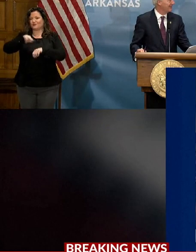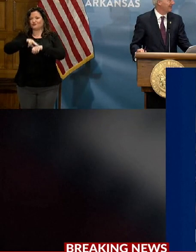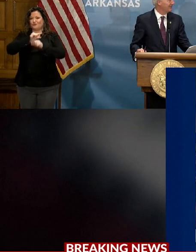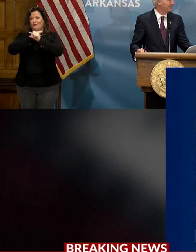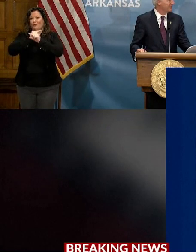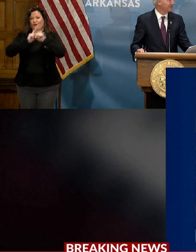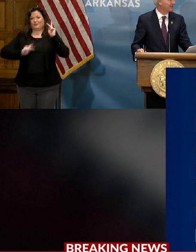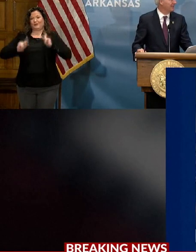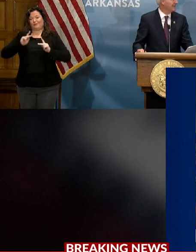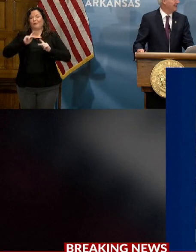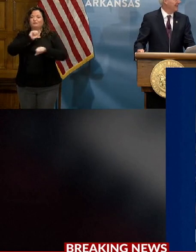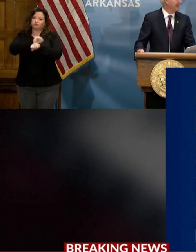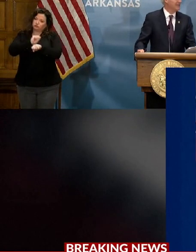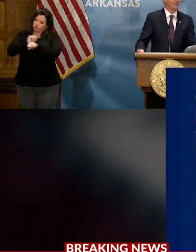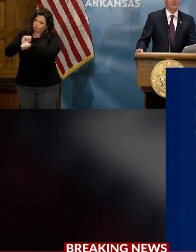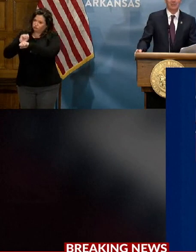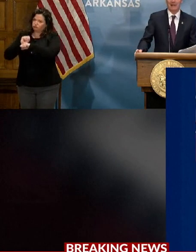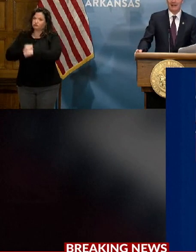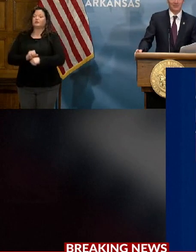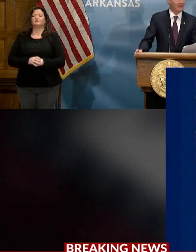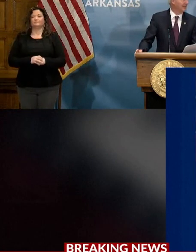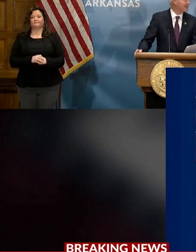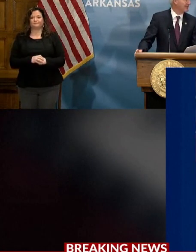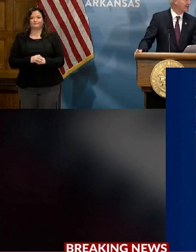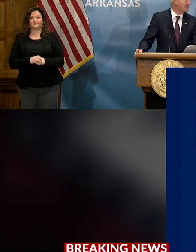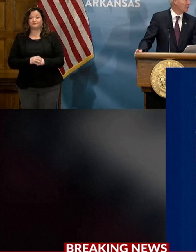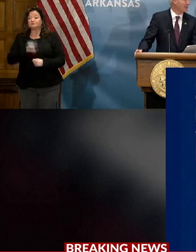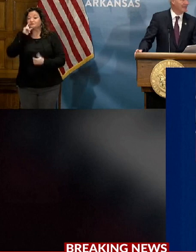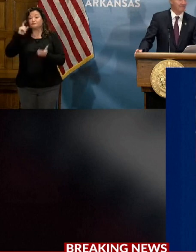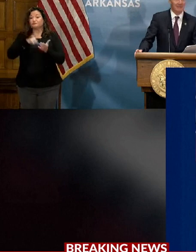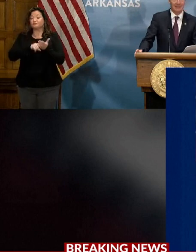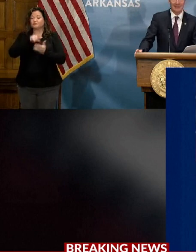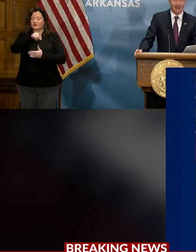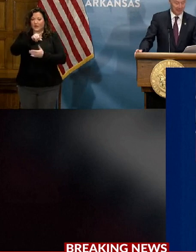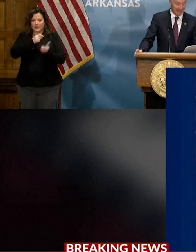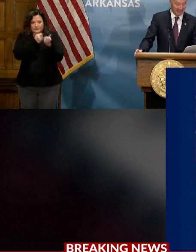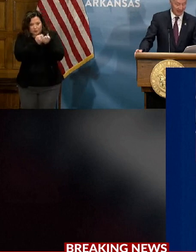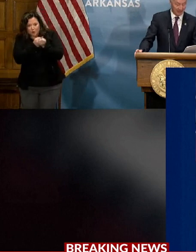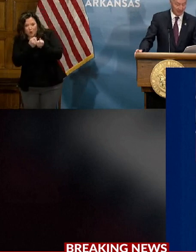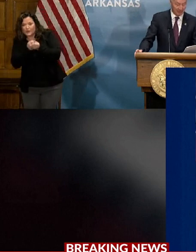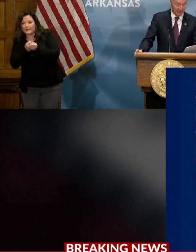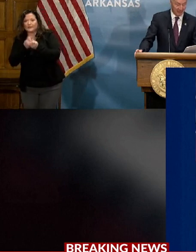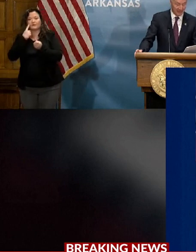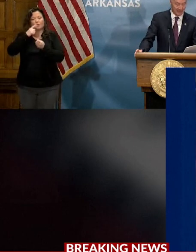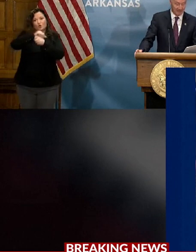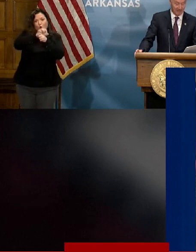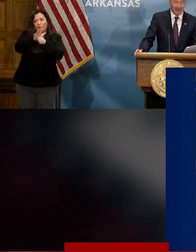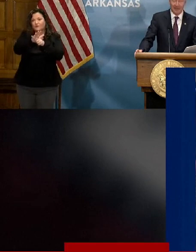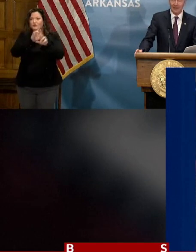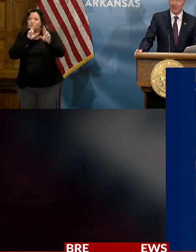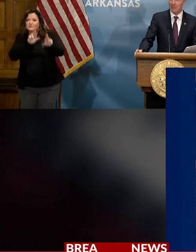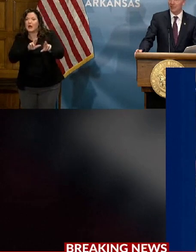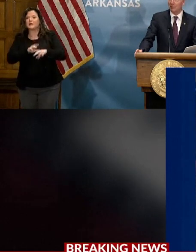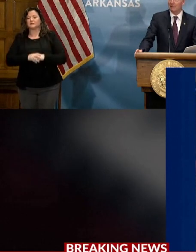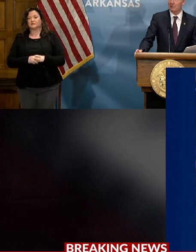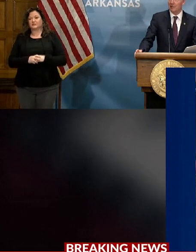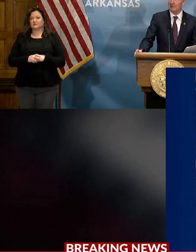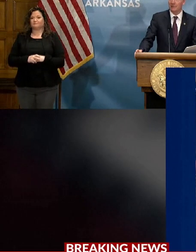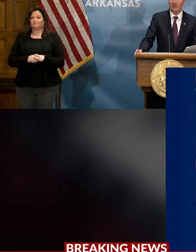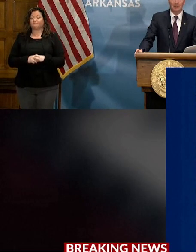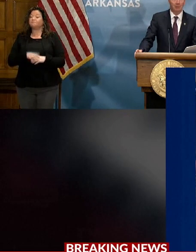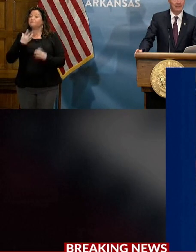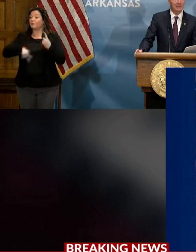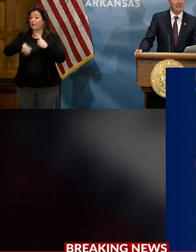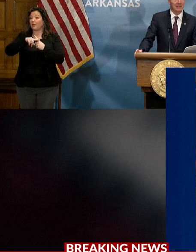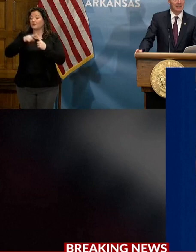that you can see in different capacities supporting our pandemic response. In addition, though, we've tried